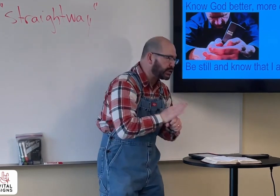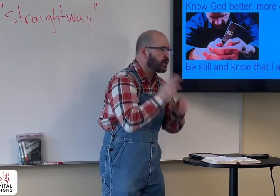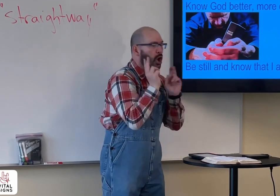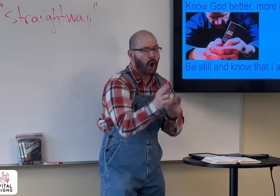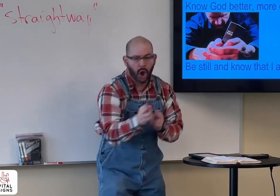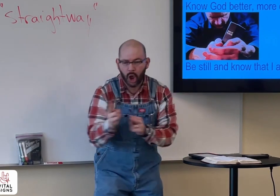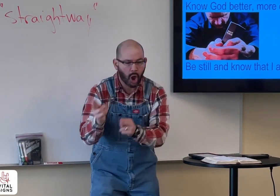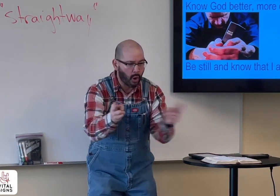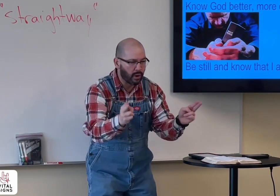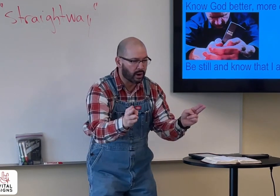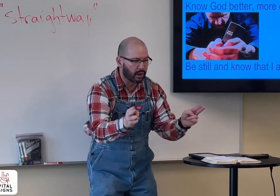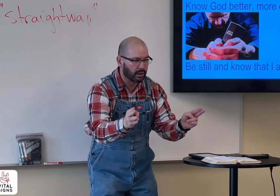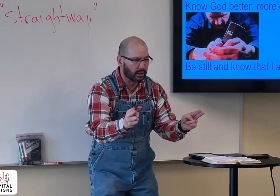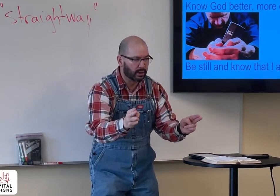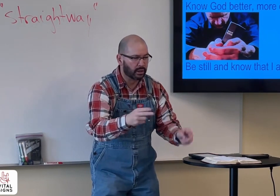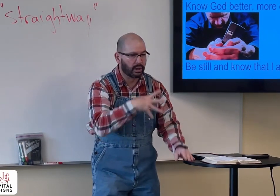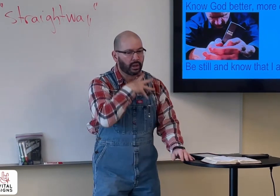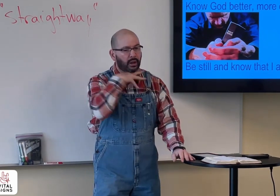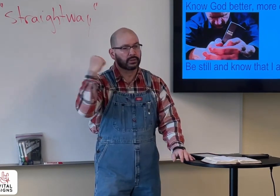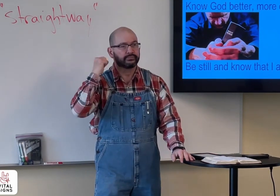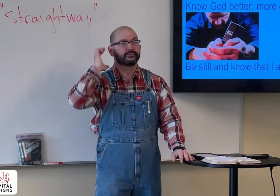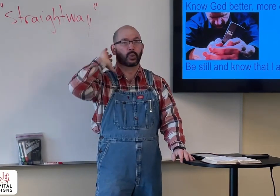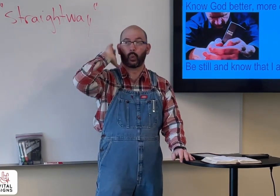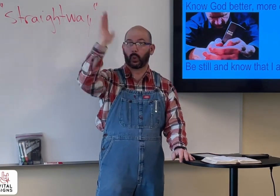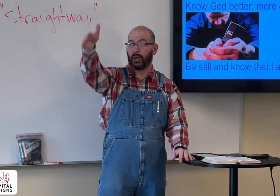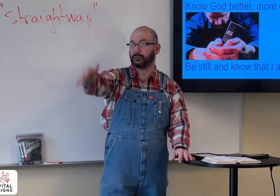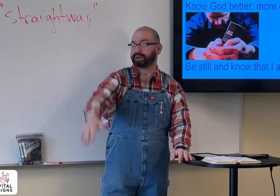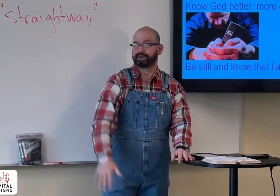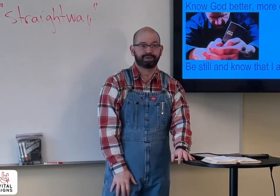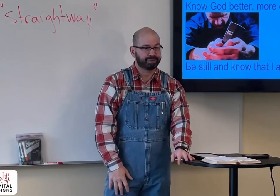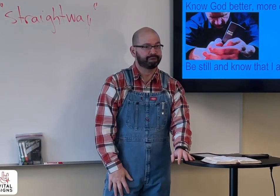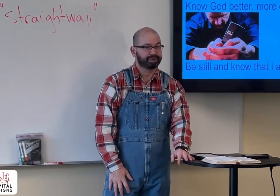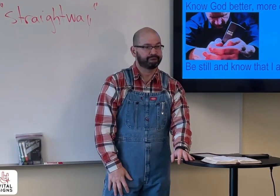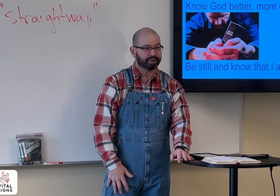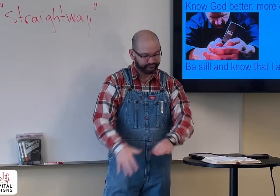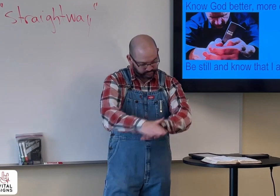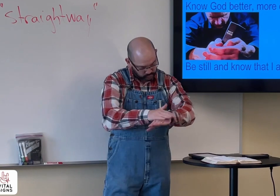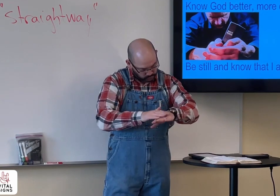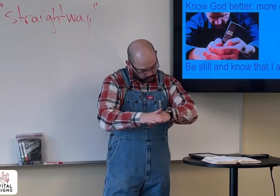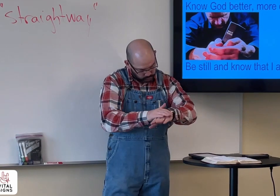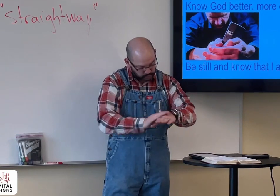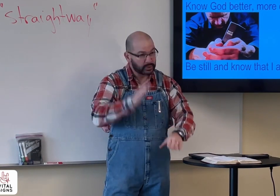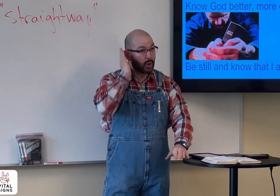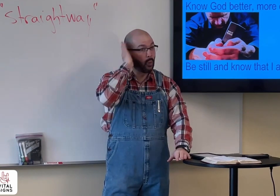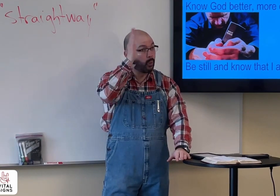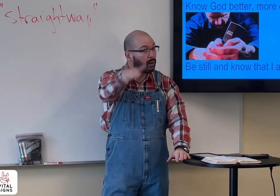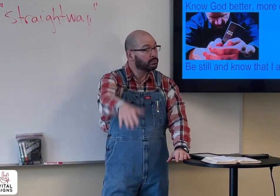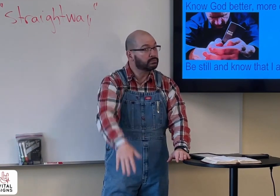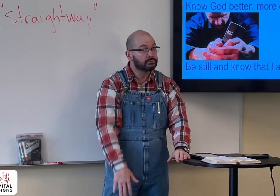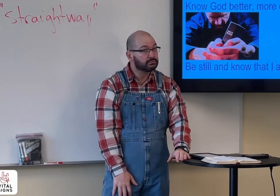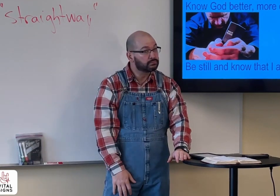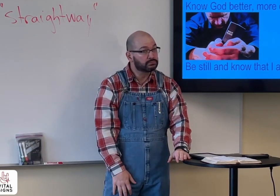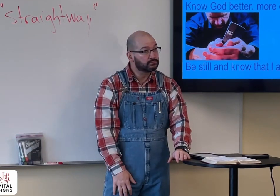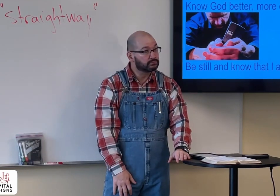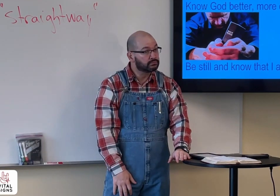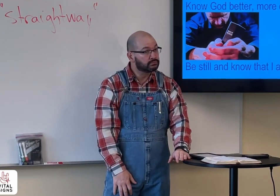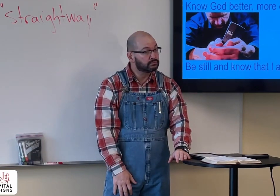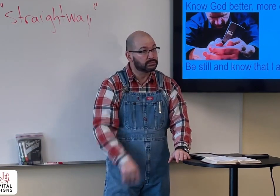If we're so busy and we're hurrying around and we won't have time, that's just a surface relationship. That's what you'll